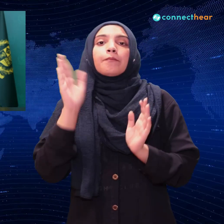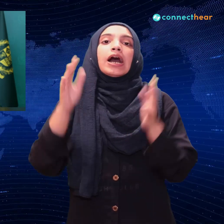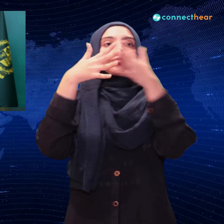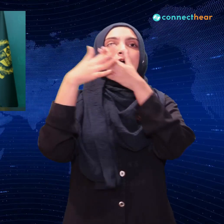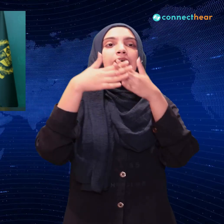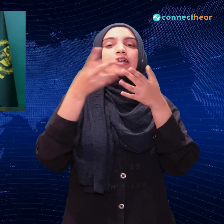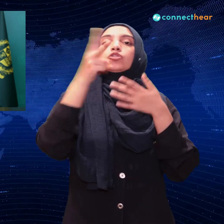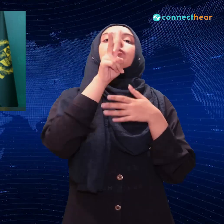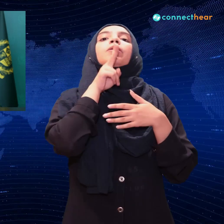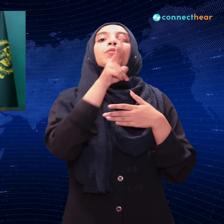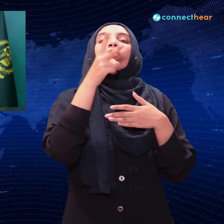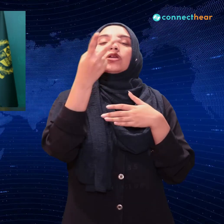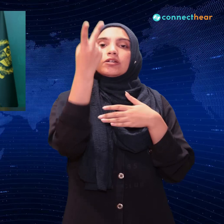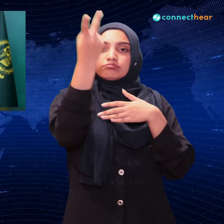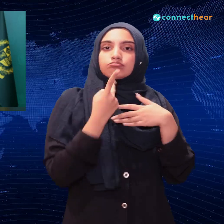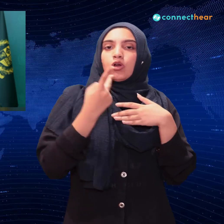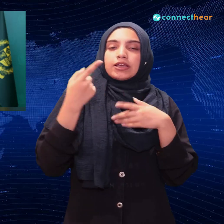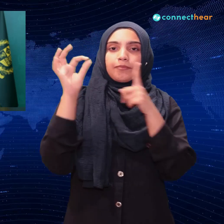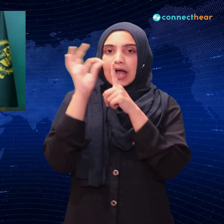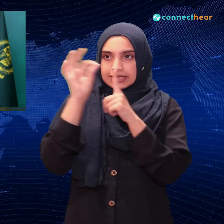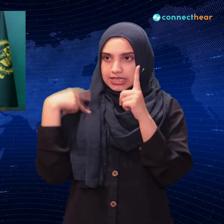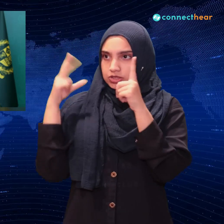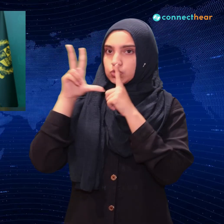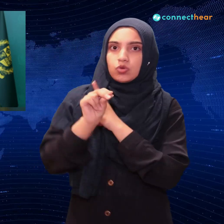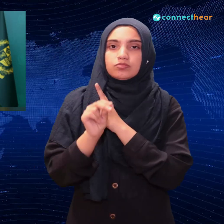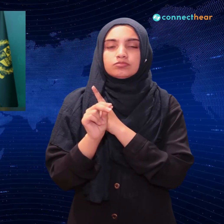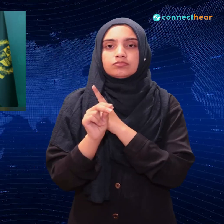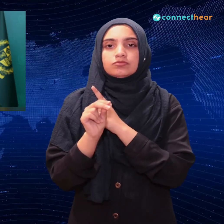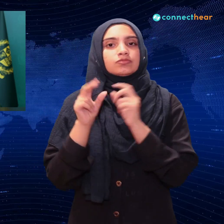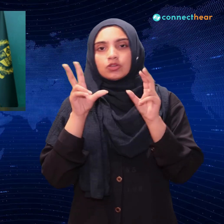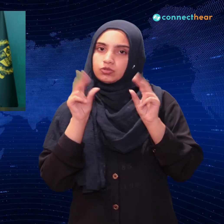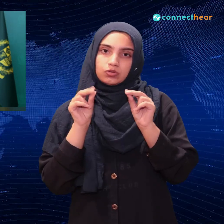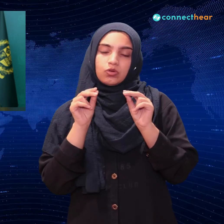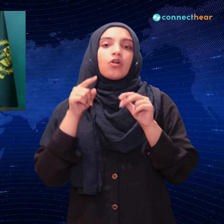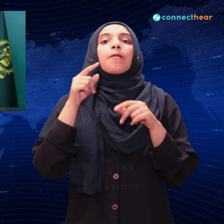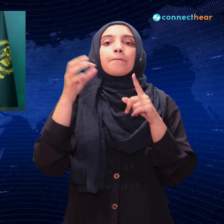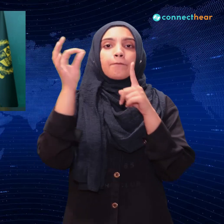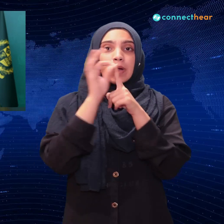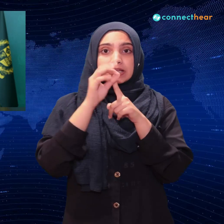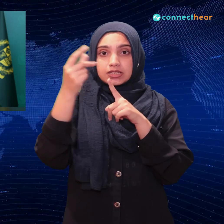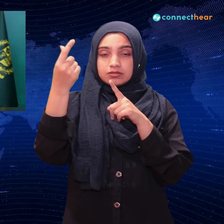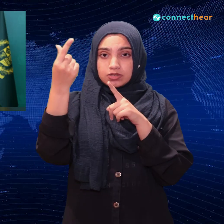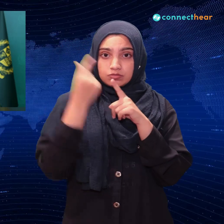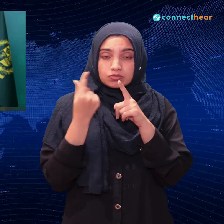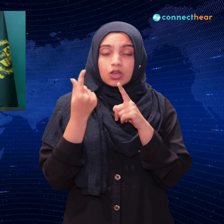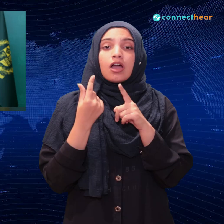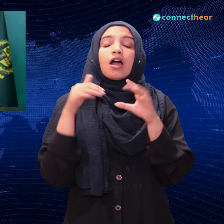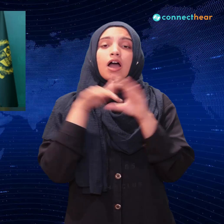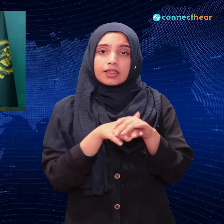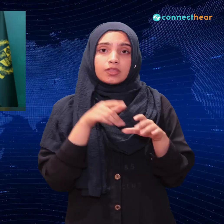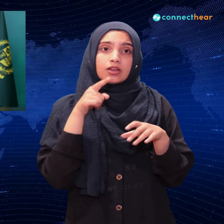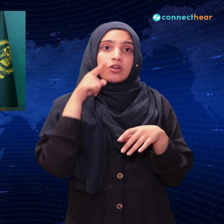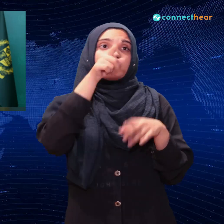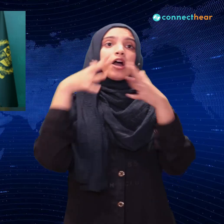because now their US-led coalition is now invading Afghanistan, and it could not happen without Pakistan